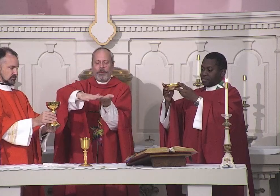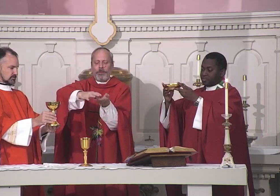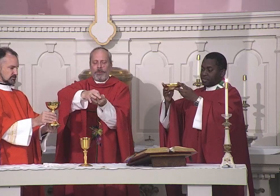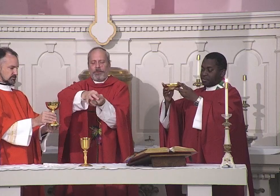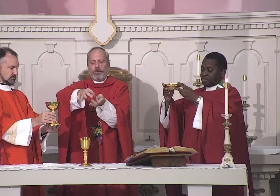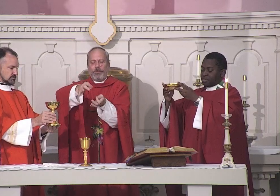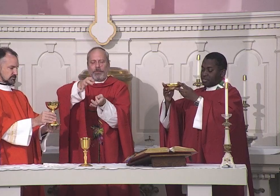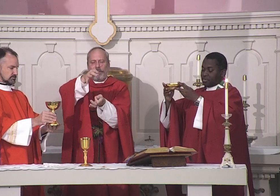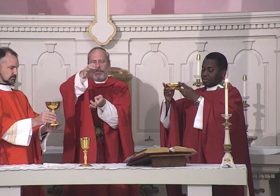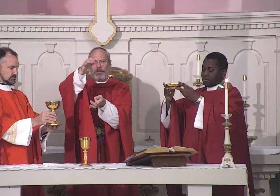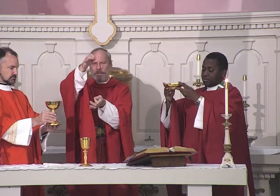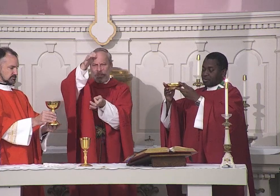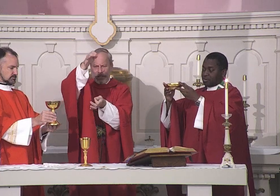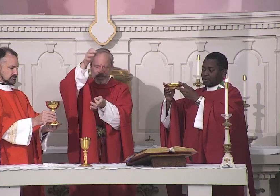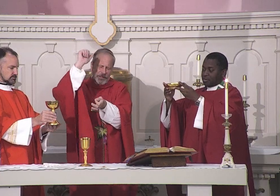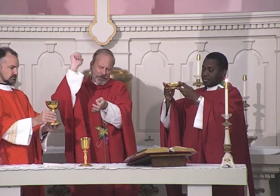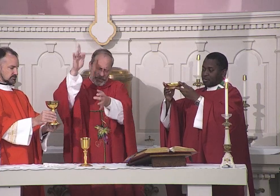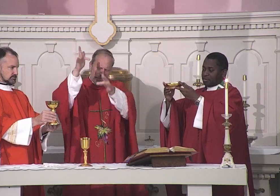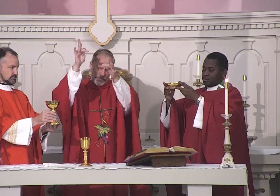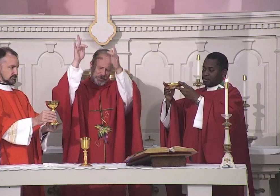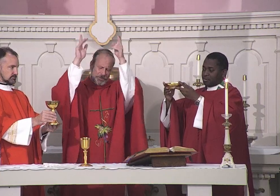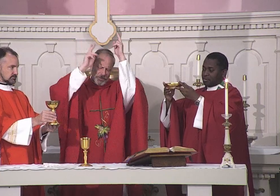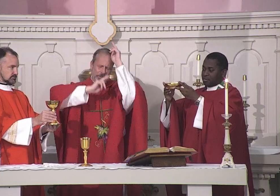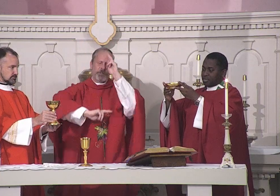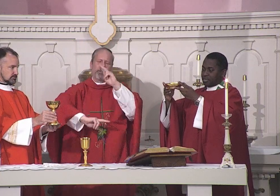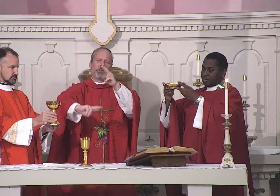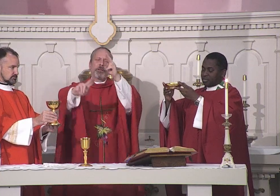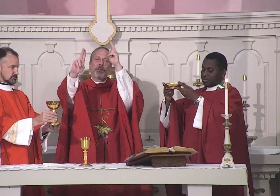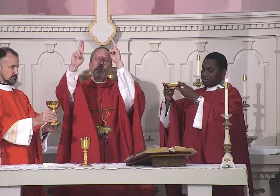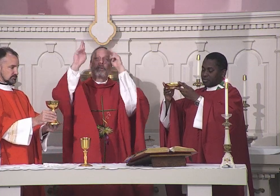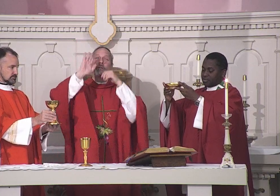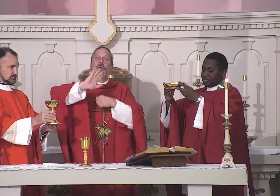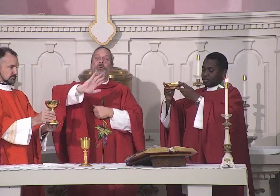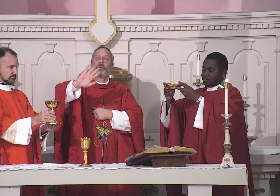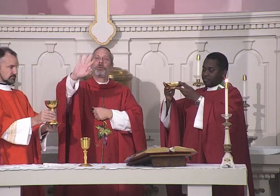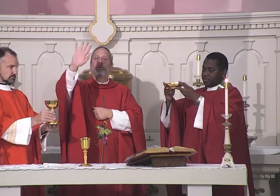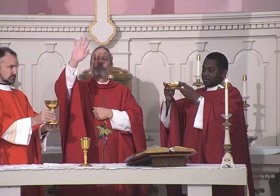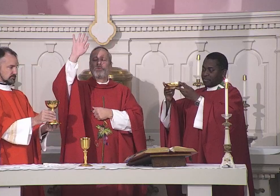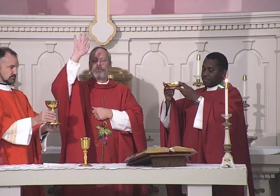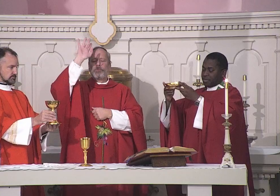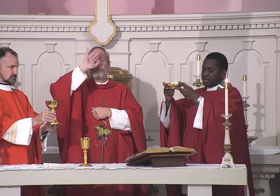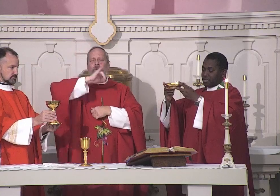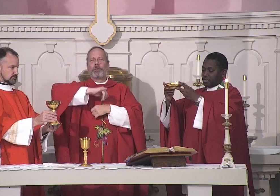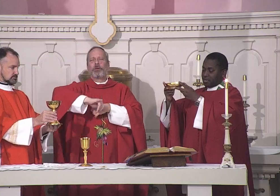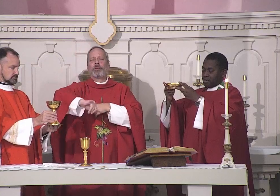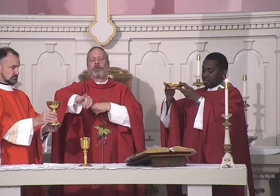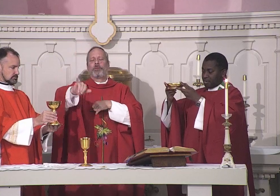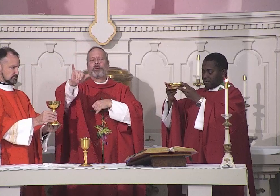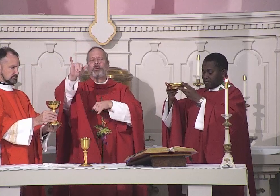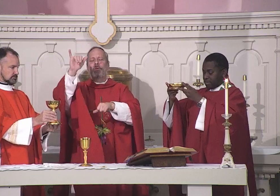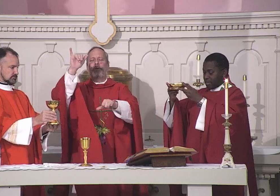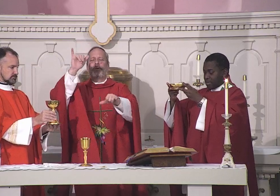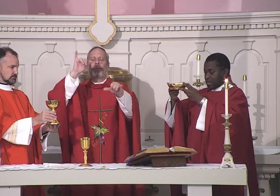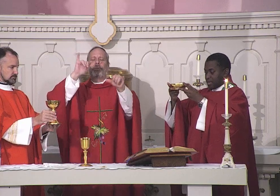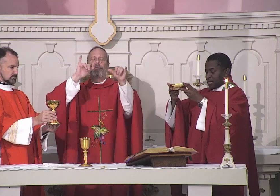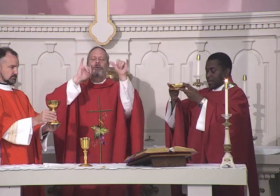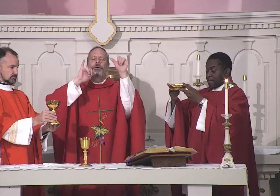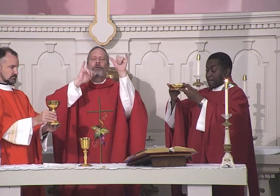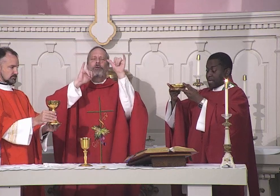the Holy Spirit, all glory and honor is yours forever and